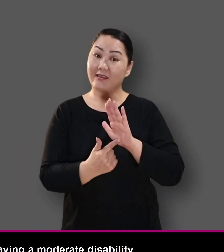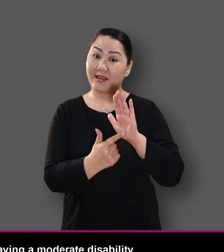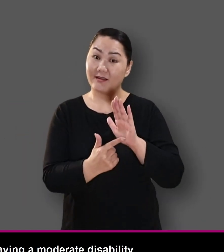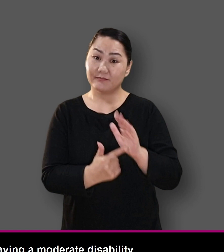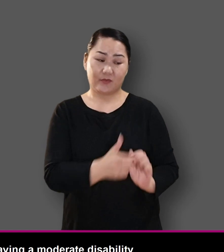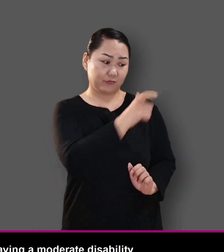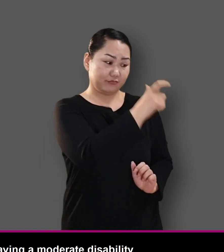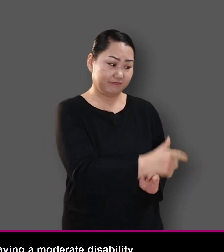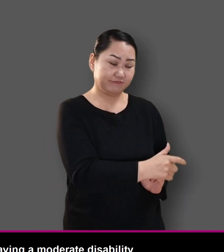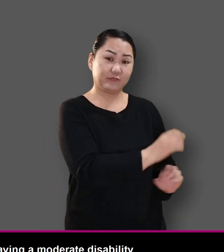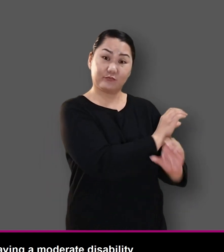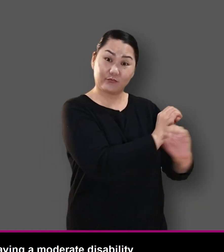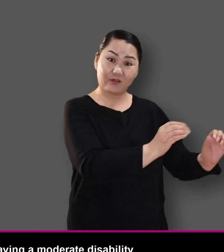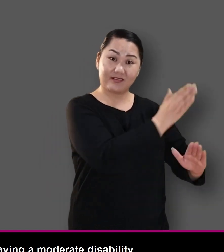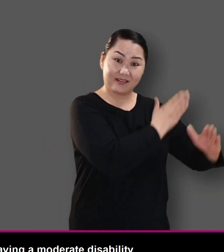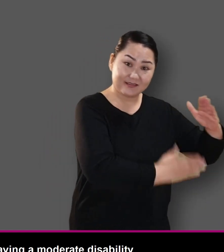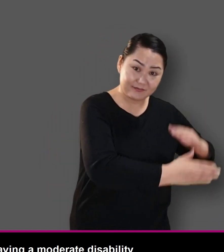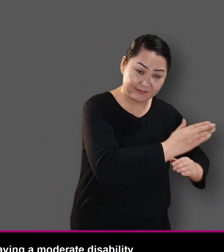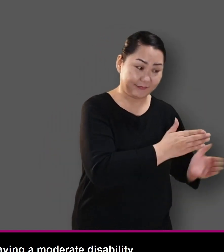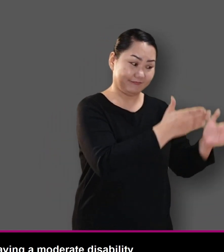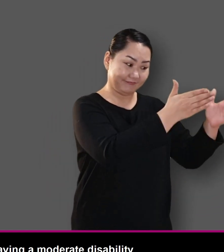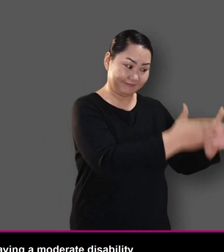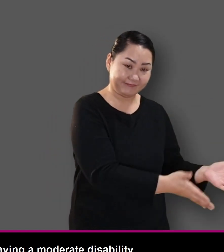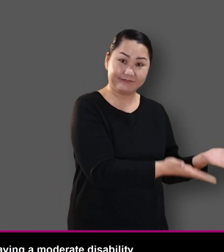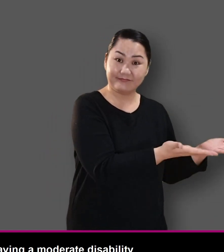It is estimated that having a moderate disability